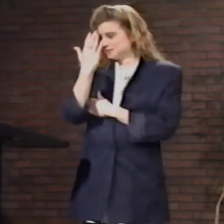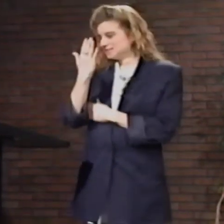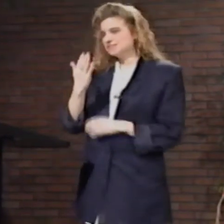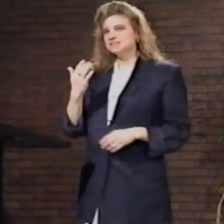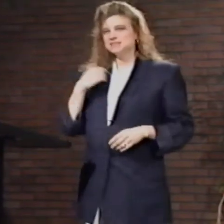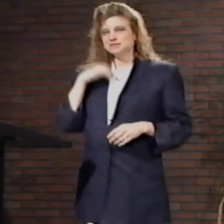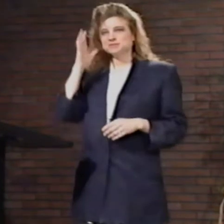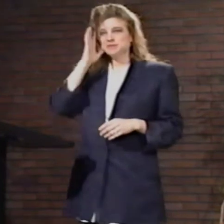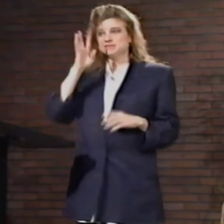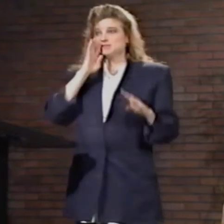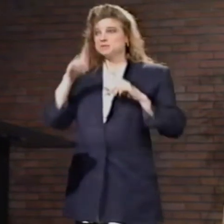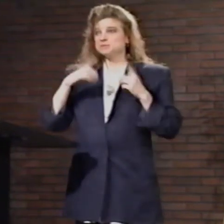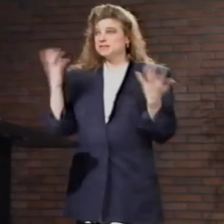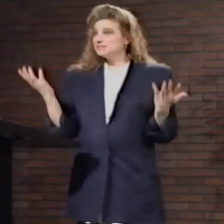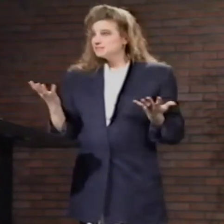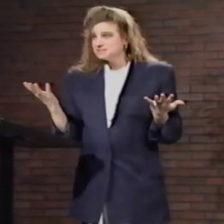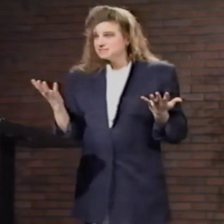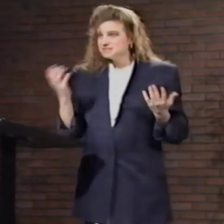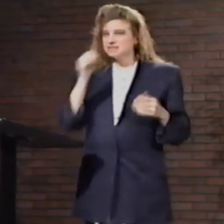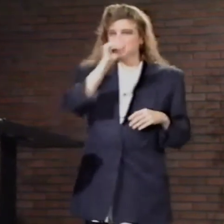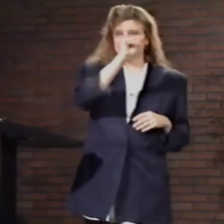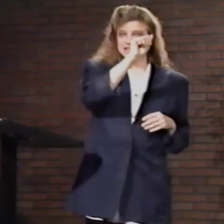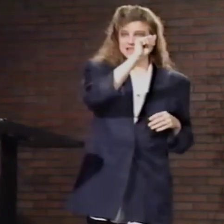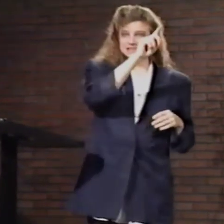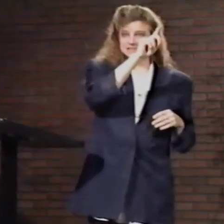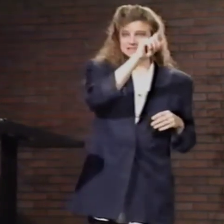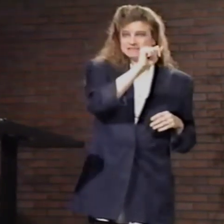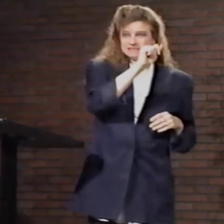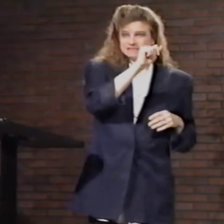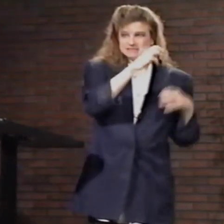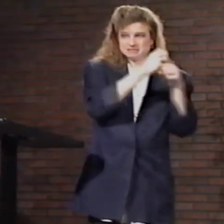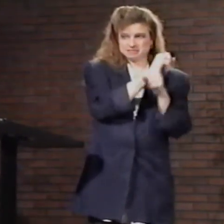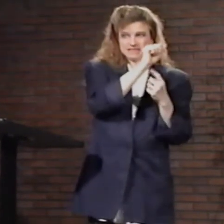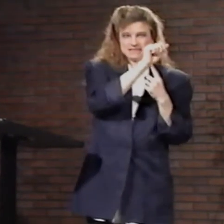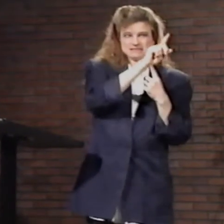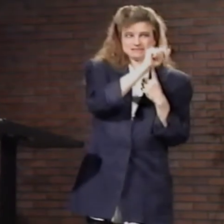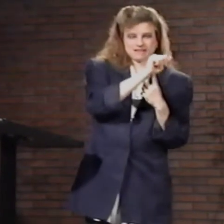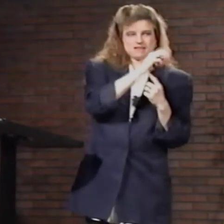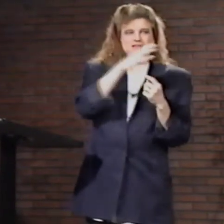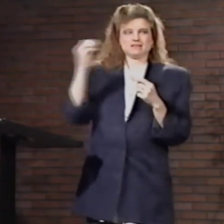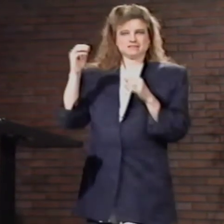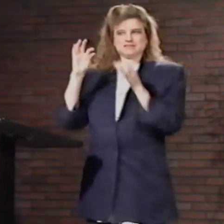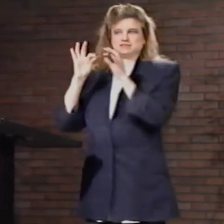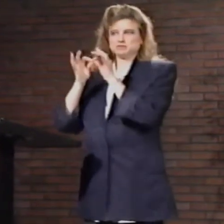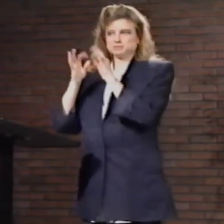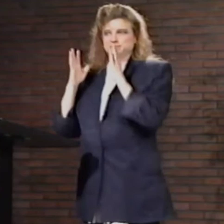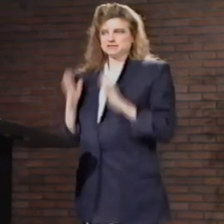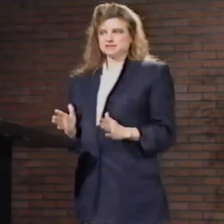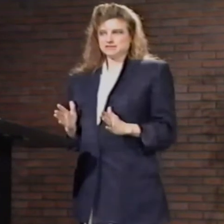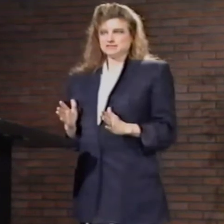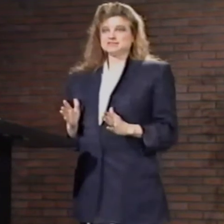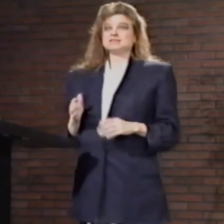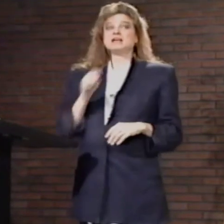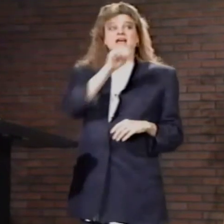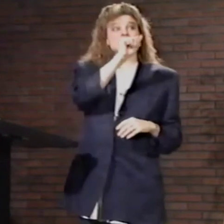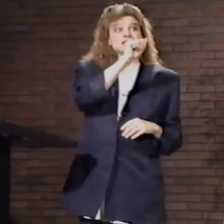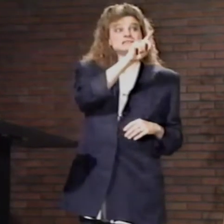Hello, thank you all for coming this morning. I will be discussing the ADA and interpreters.